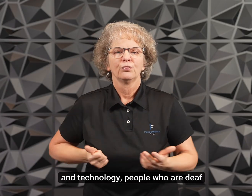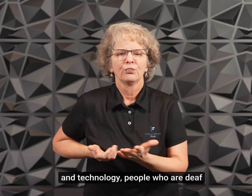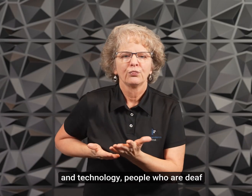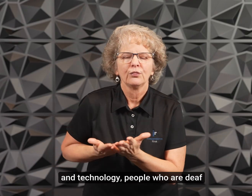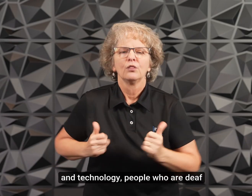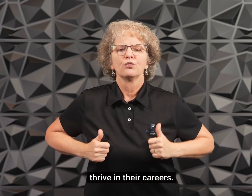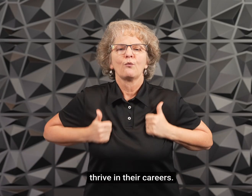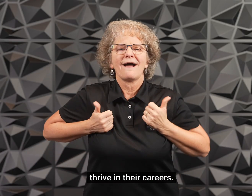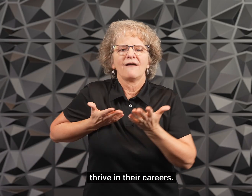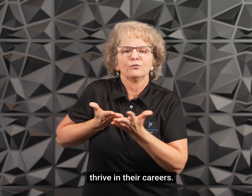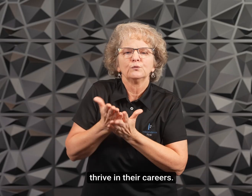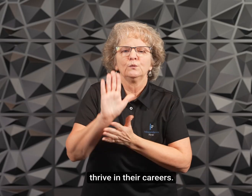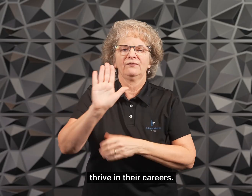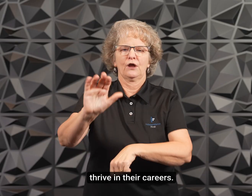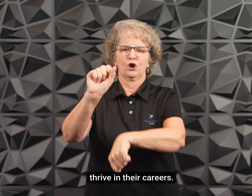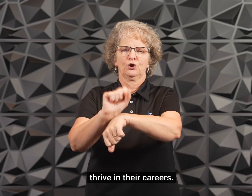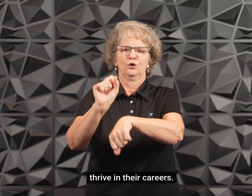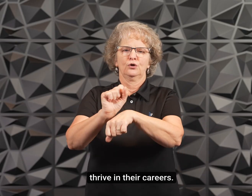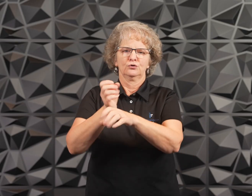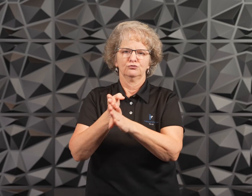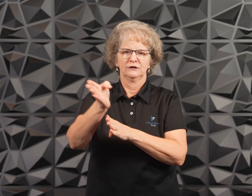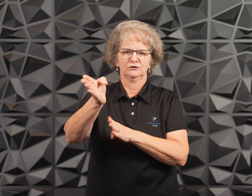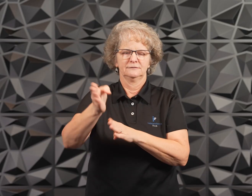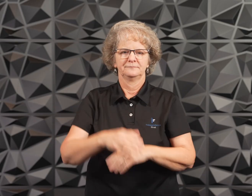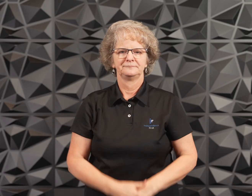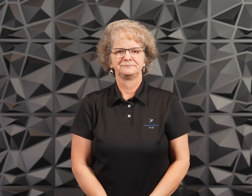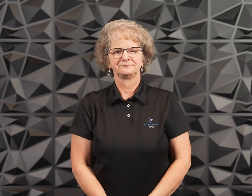are deaf thrive in their careers.